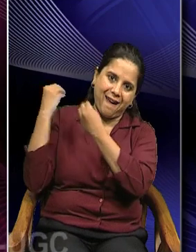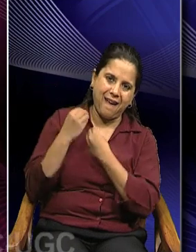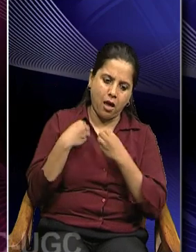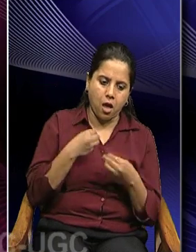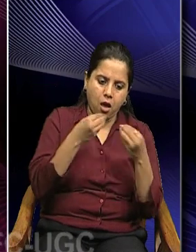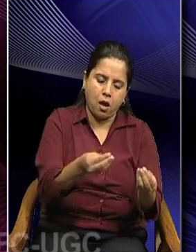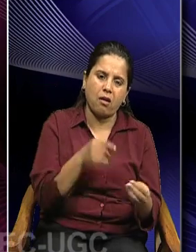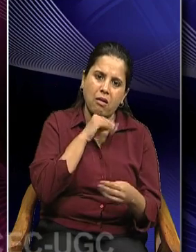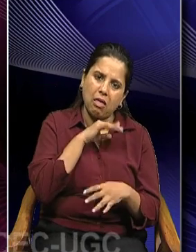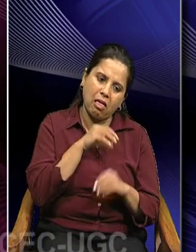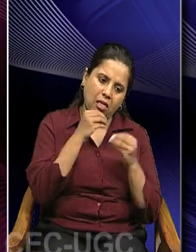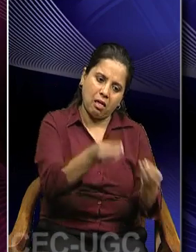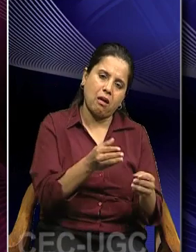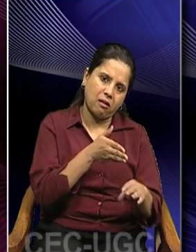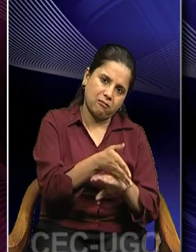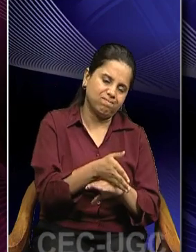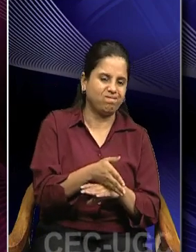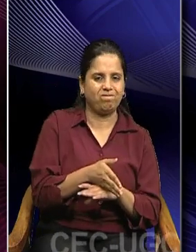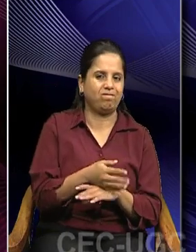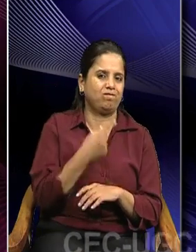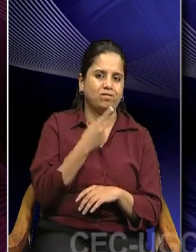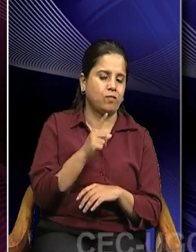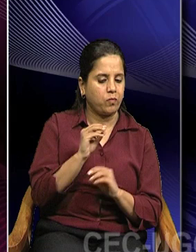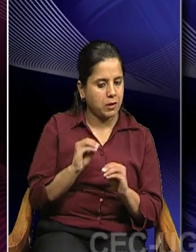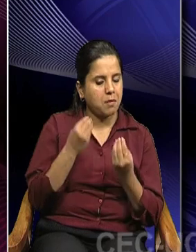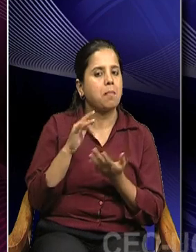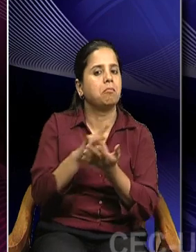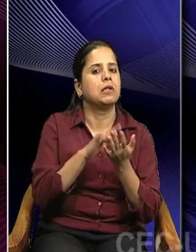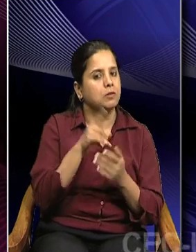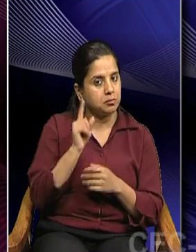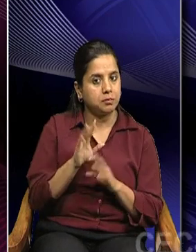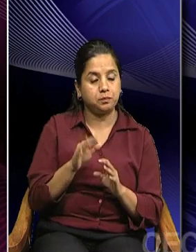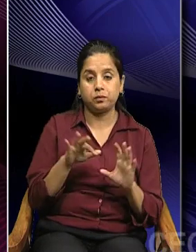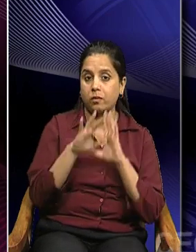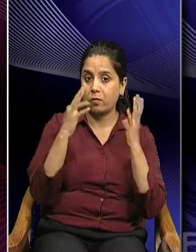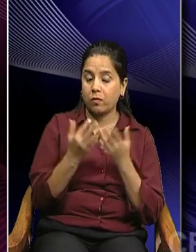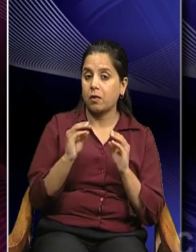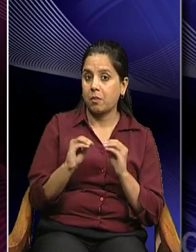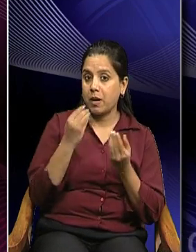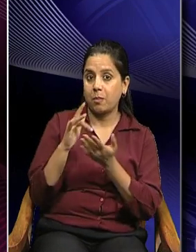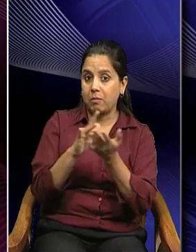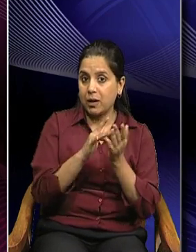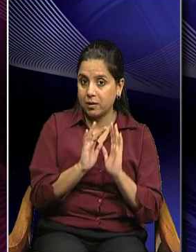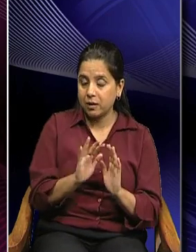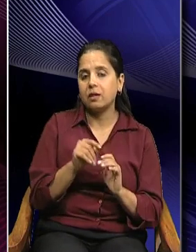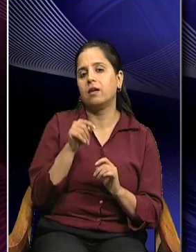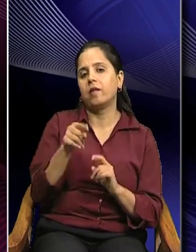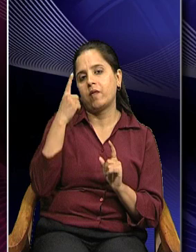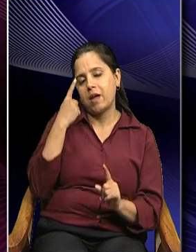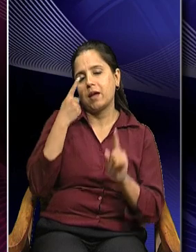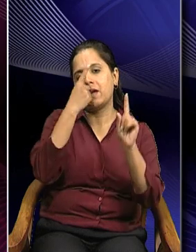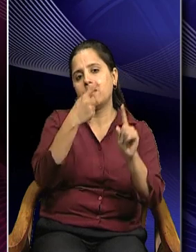have inherited, we should try to make it a better place. So making the world a better place became the aim